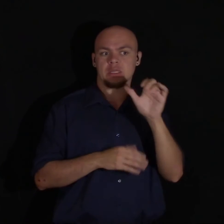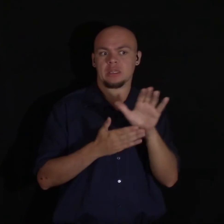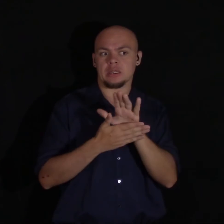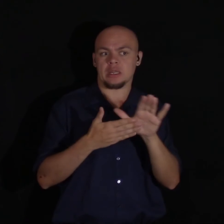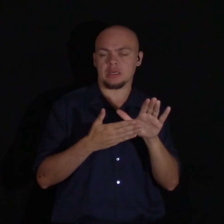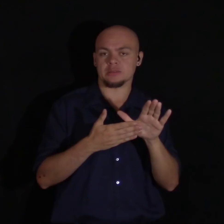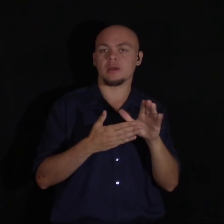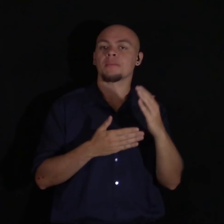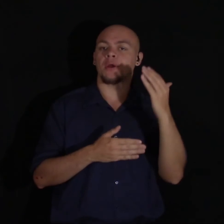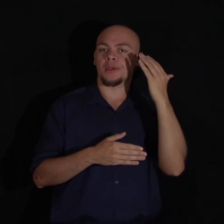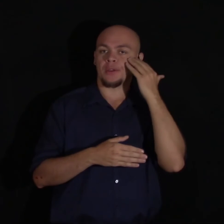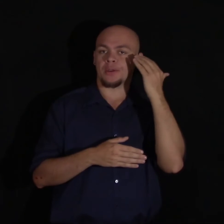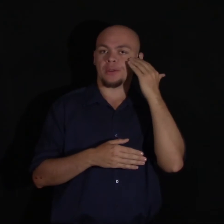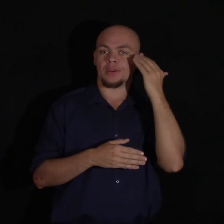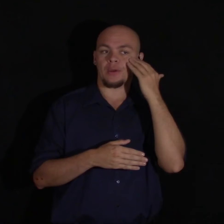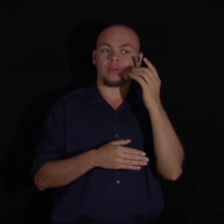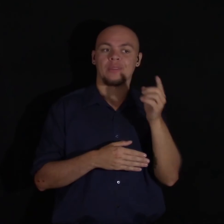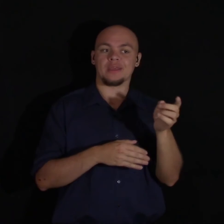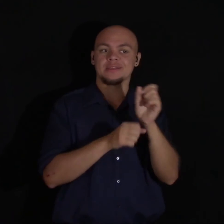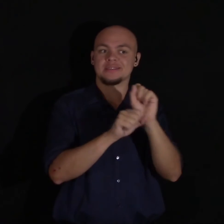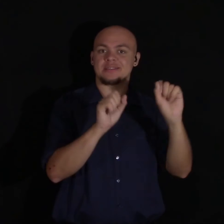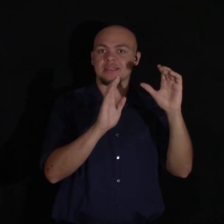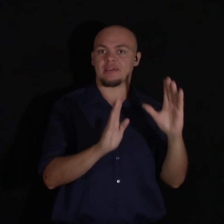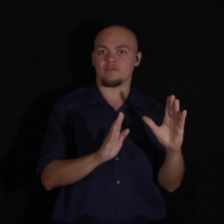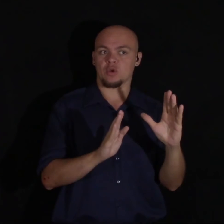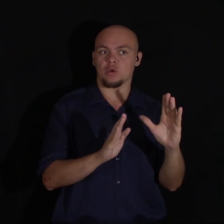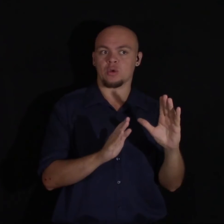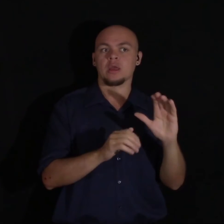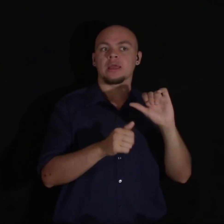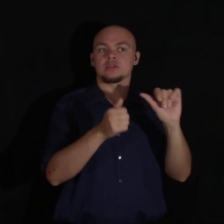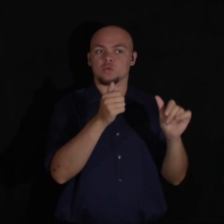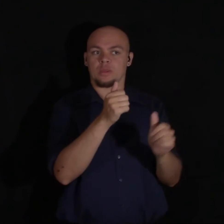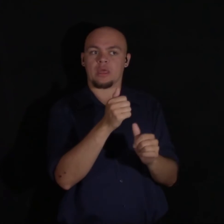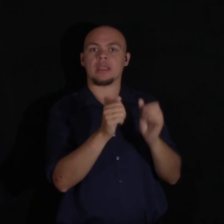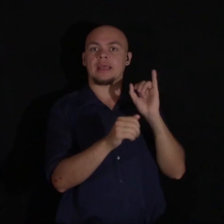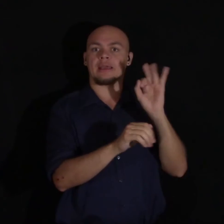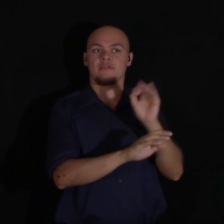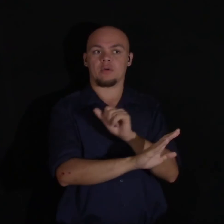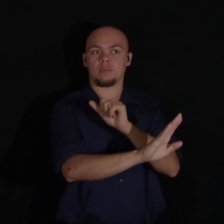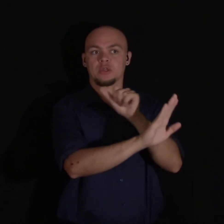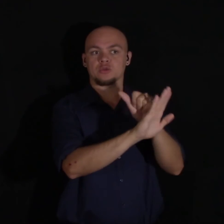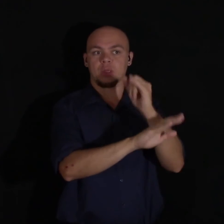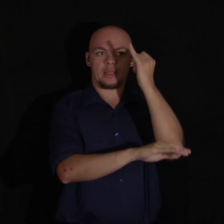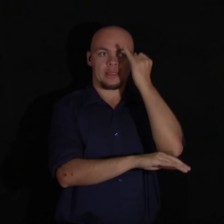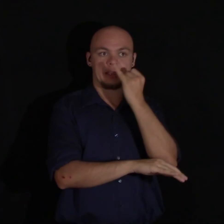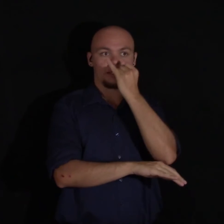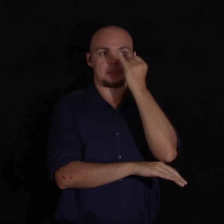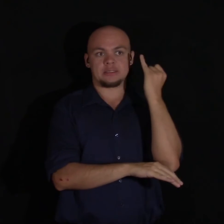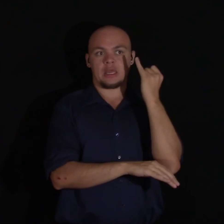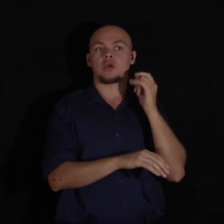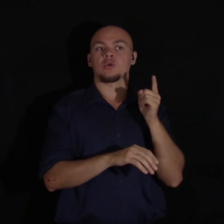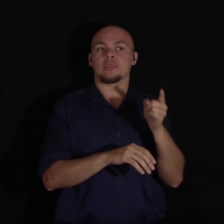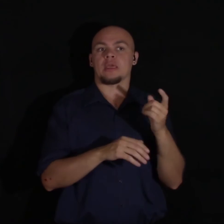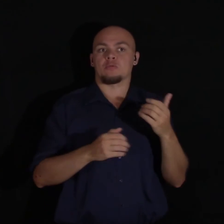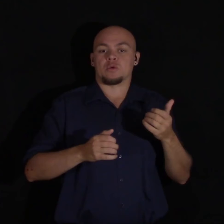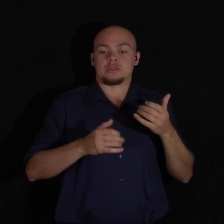in the power of his deliverer if he should choose to betray him to the Italian state which they inhabited.